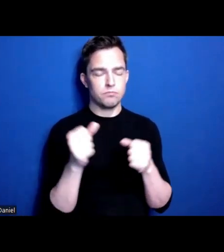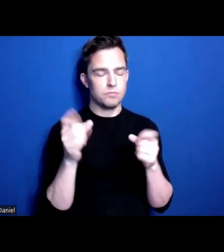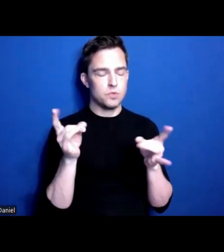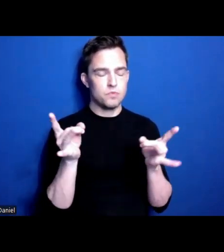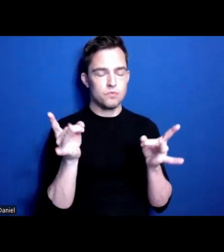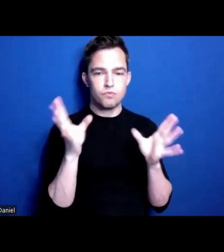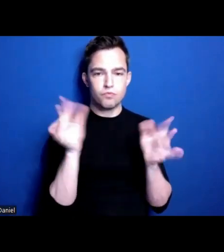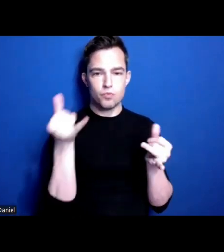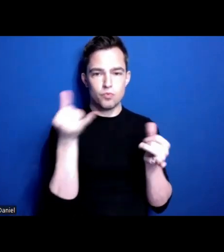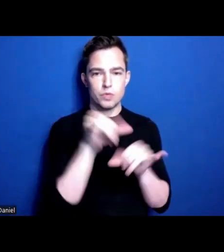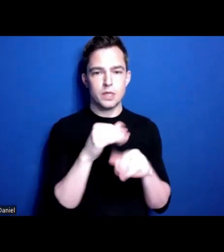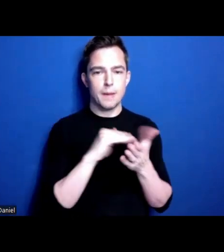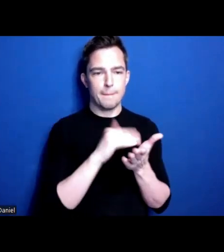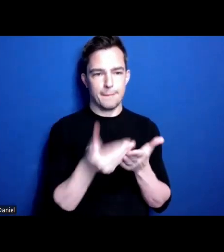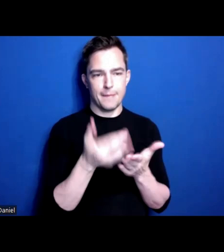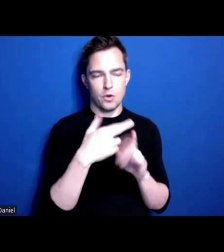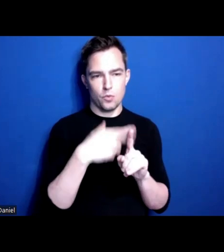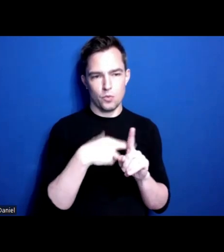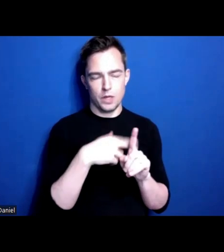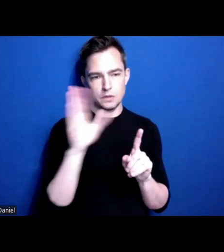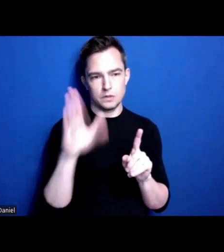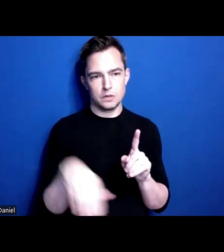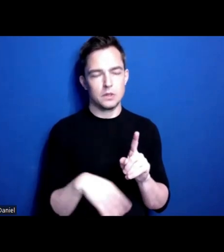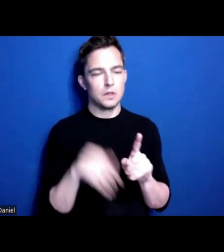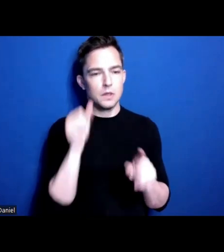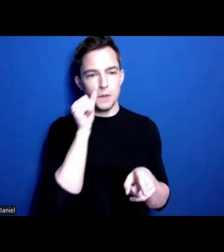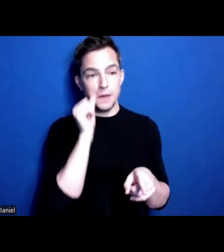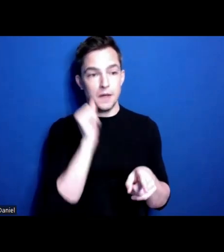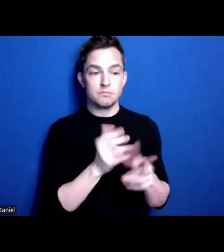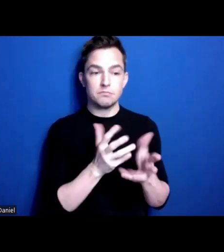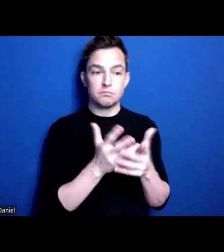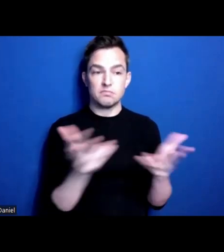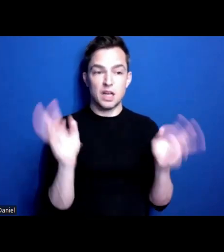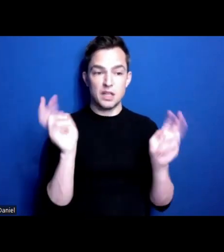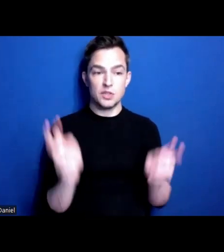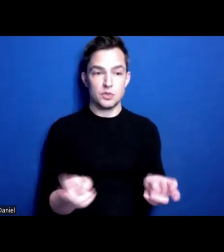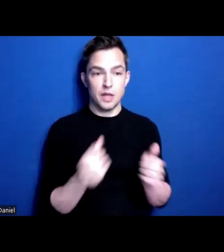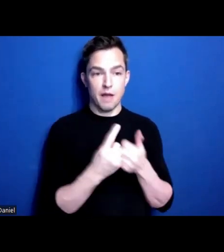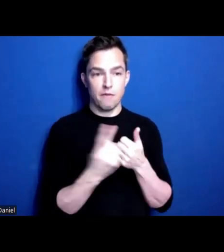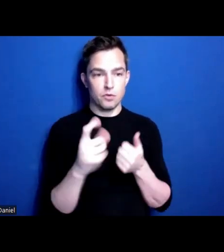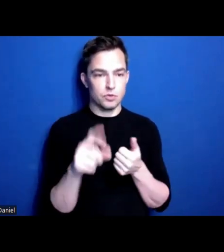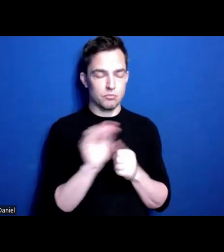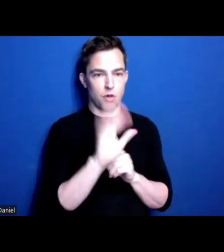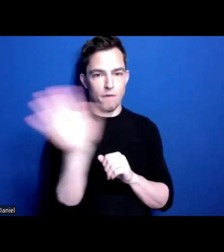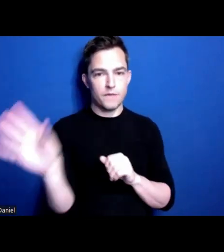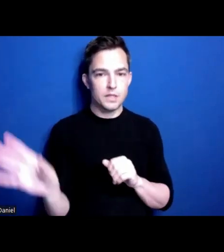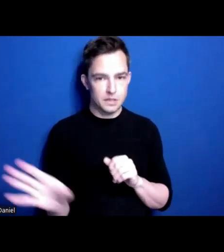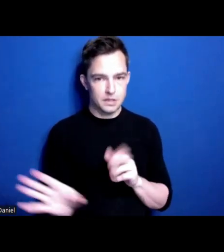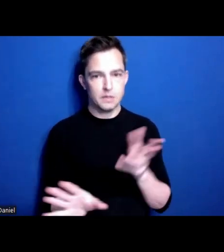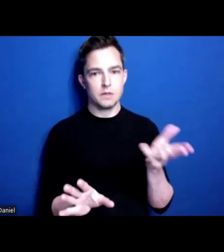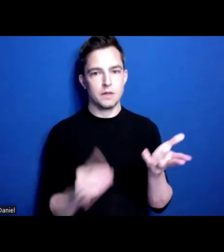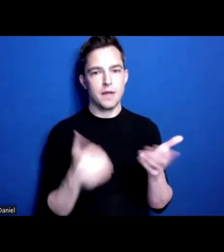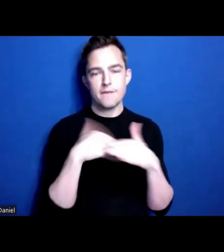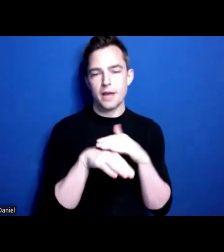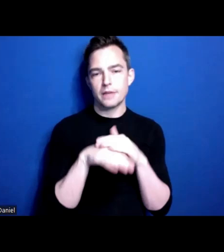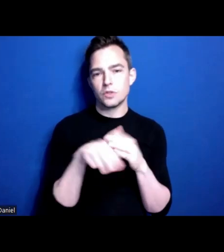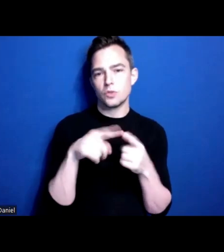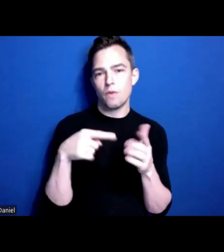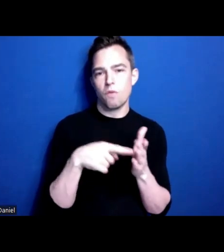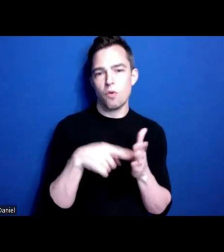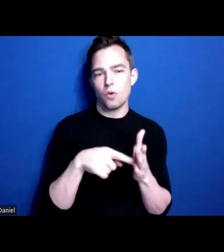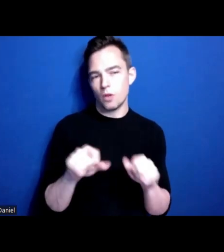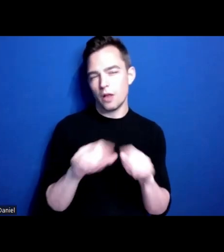rent. And they're significant issues, and everybody should obviously have access to affordable